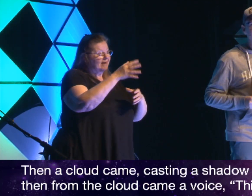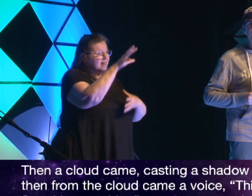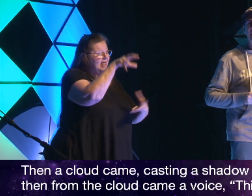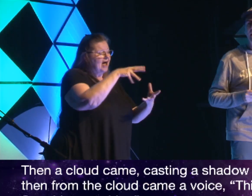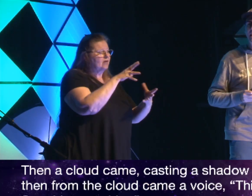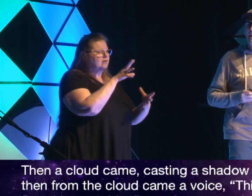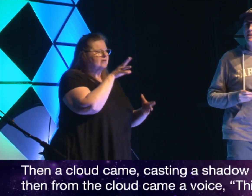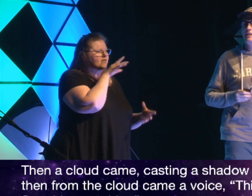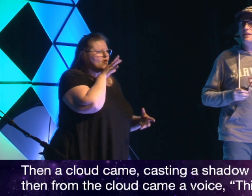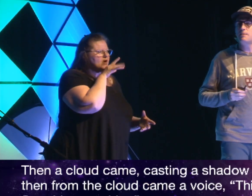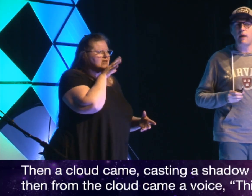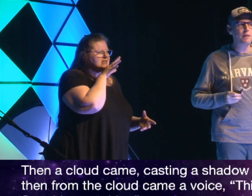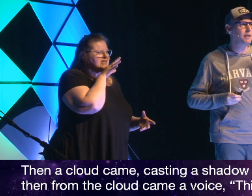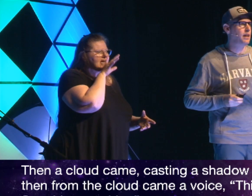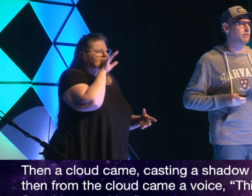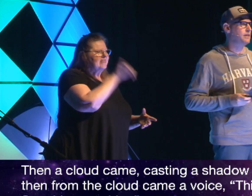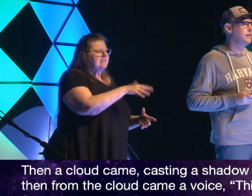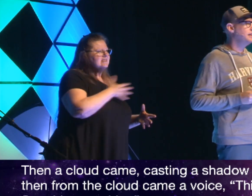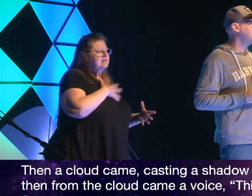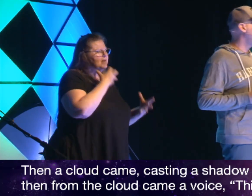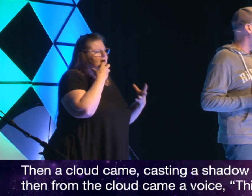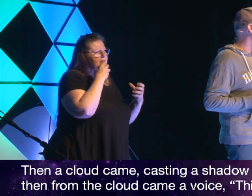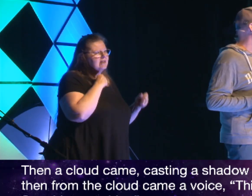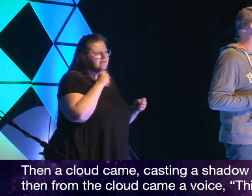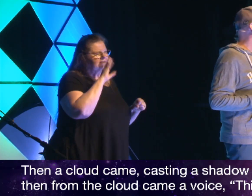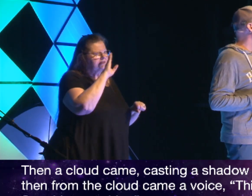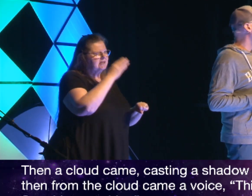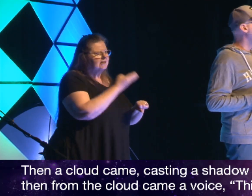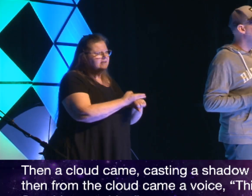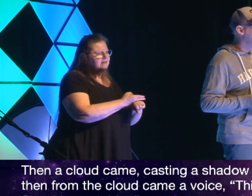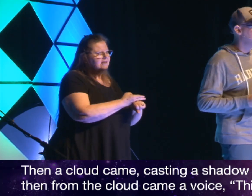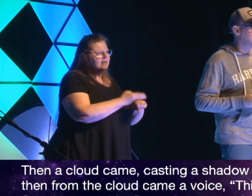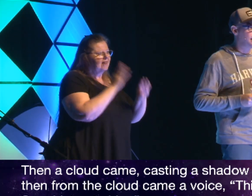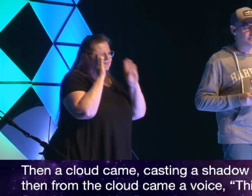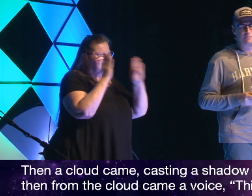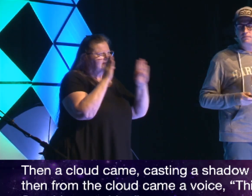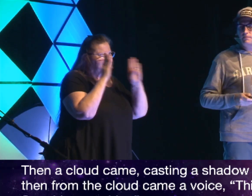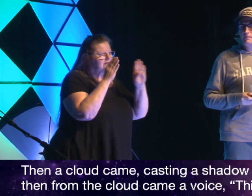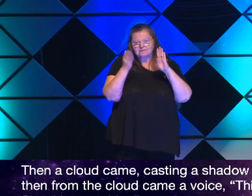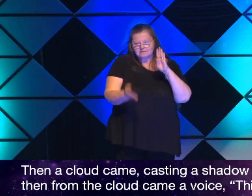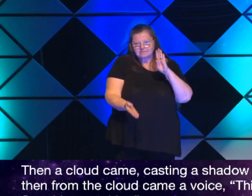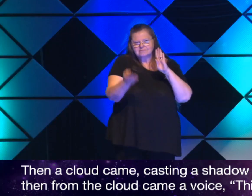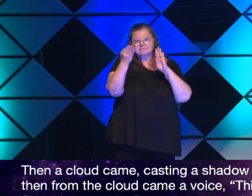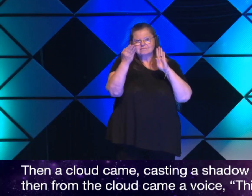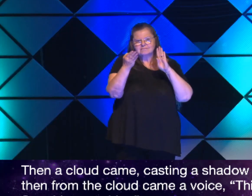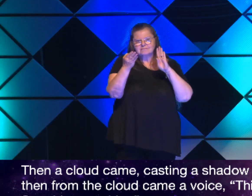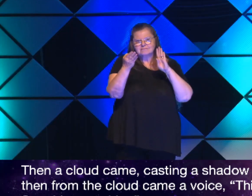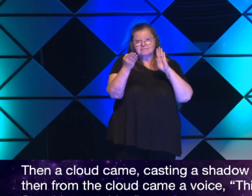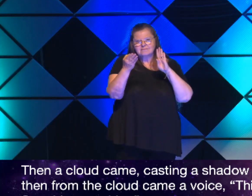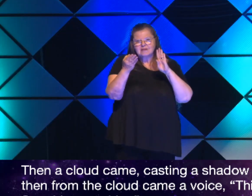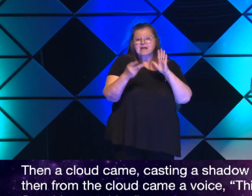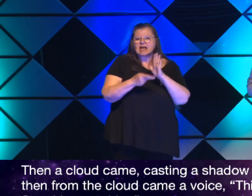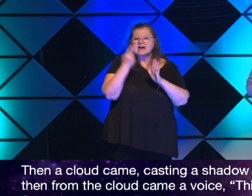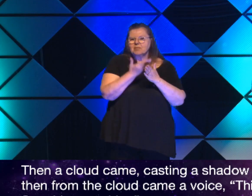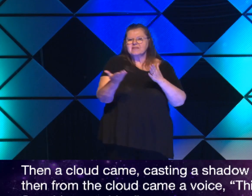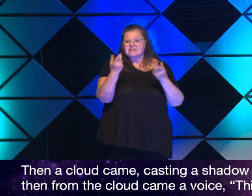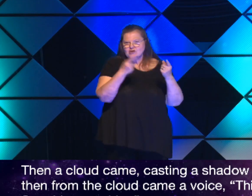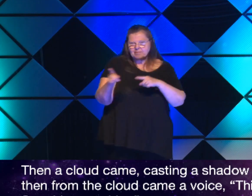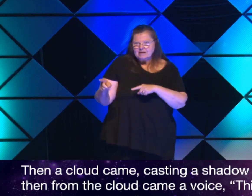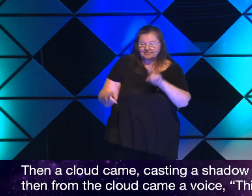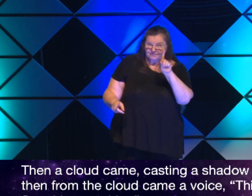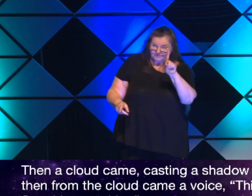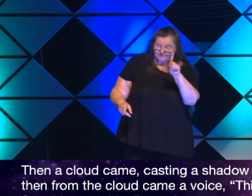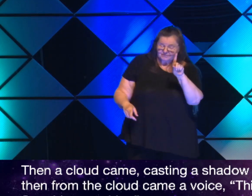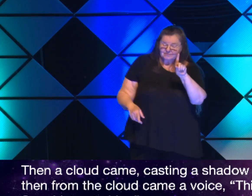voice that said, this is my beloved Son. Listen to him. Now, a couple of things are happening right here. Remember,